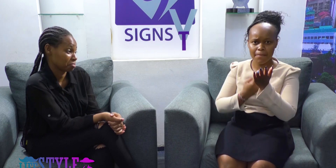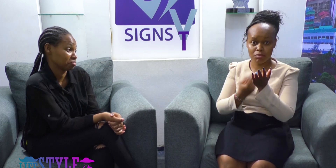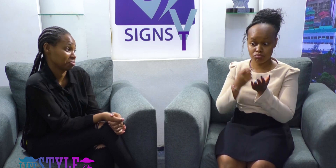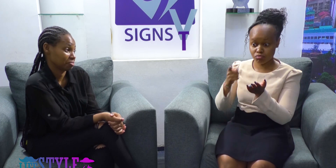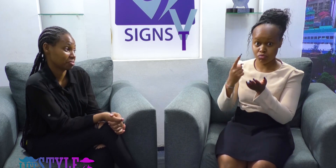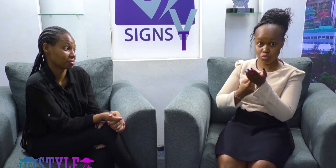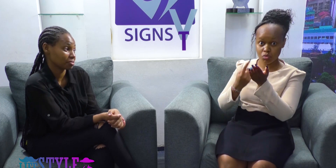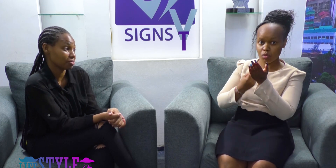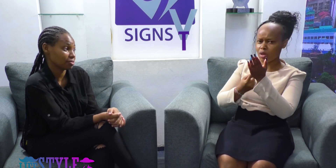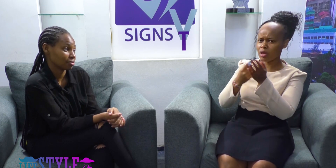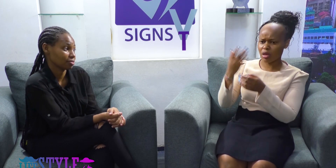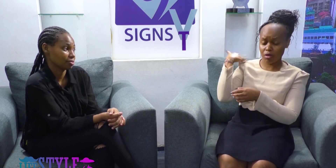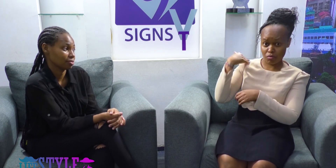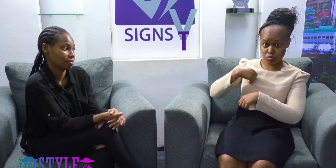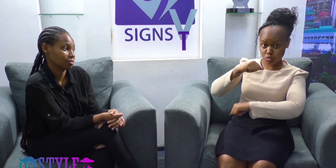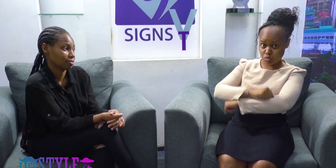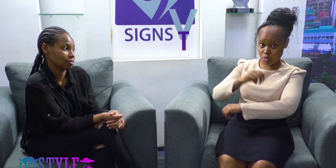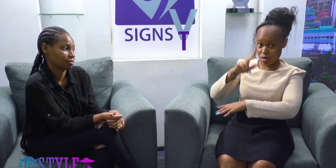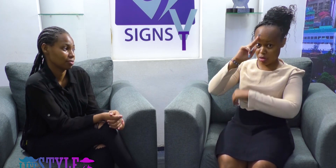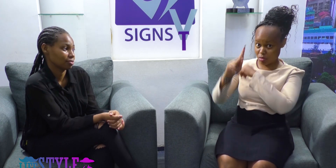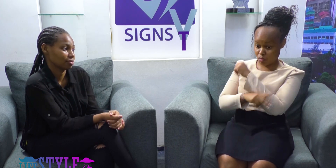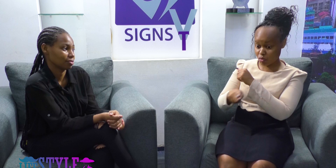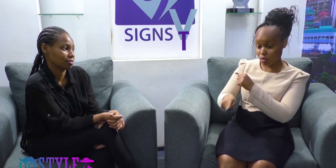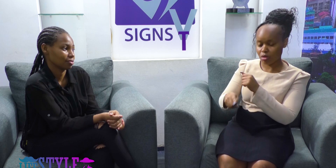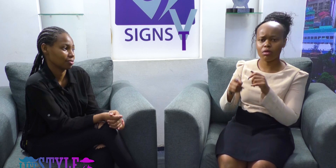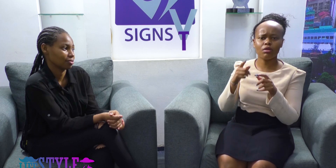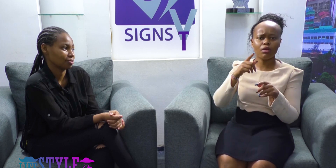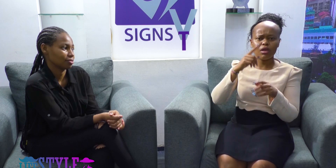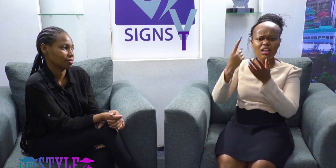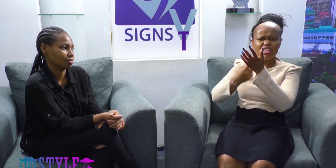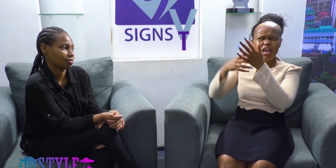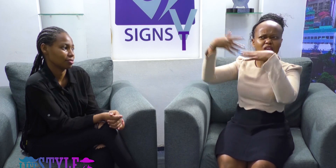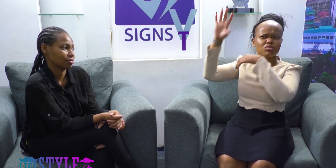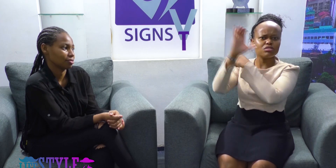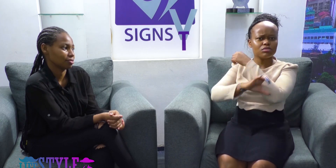Because I remember when I was a child, there's a white friend of mine.